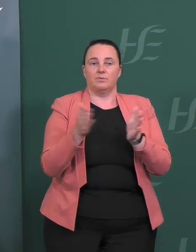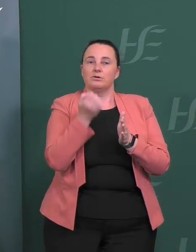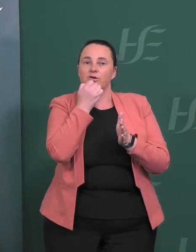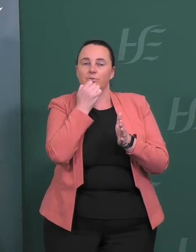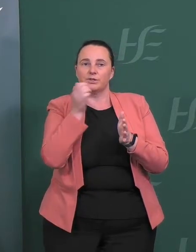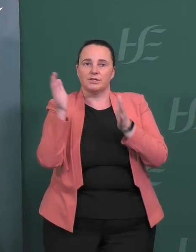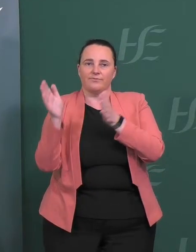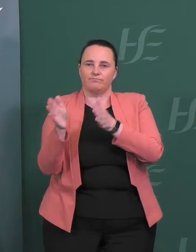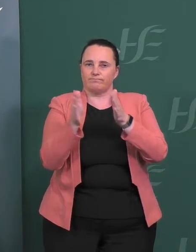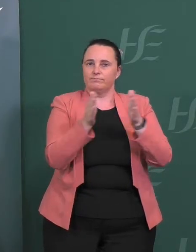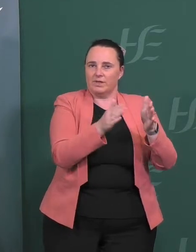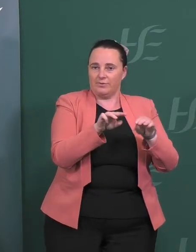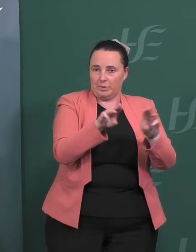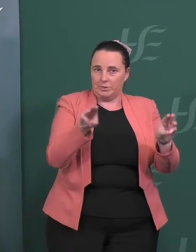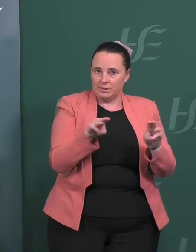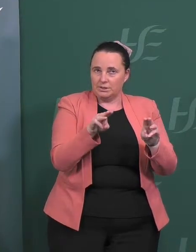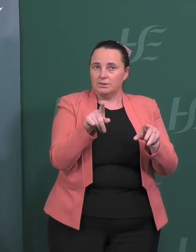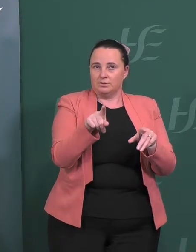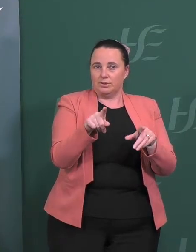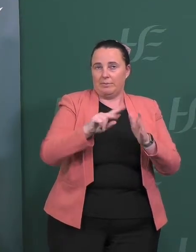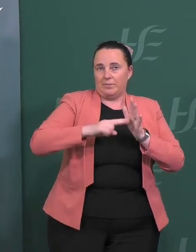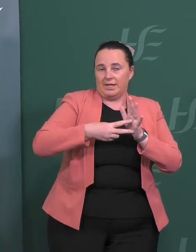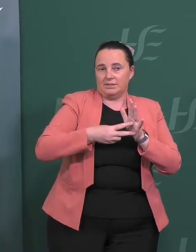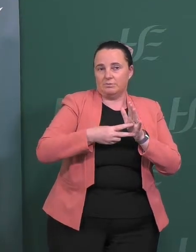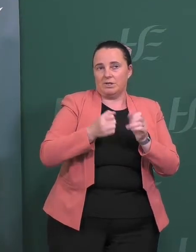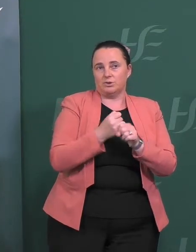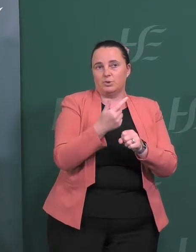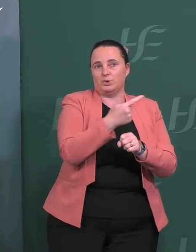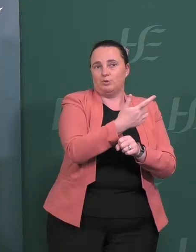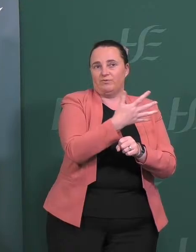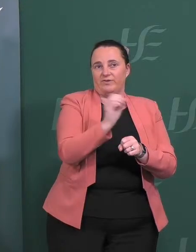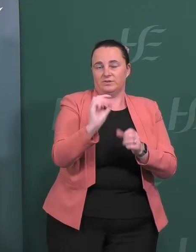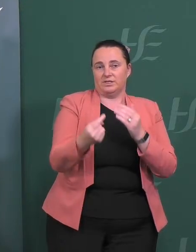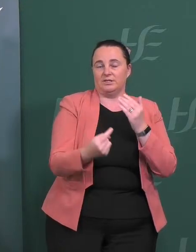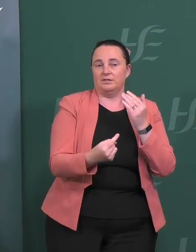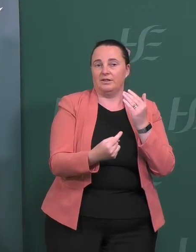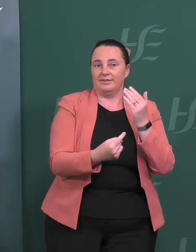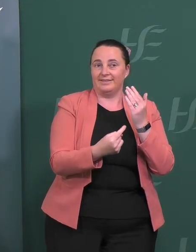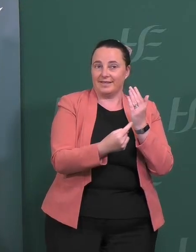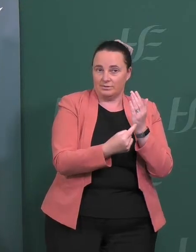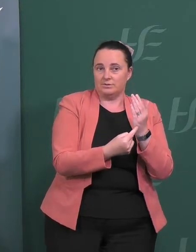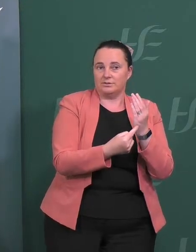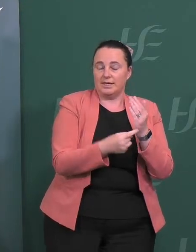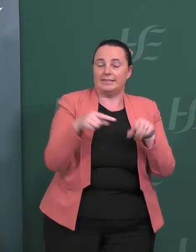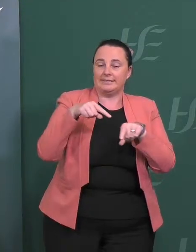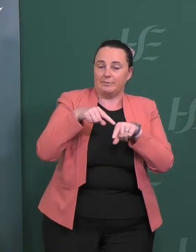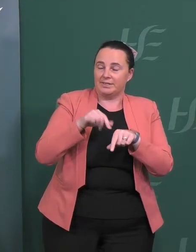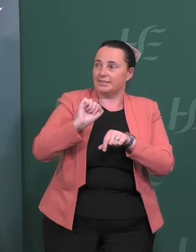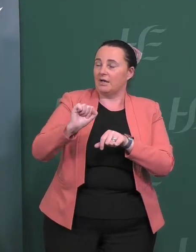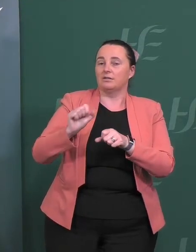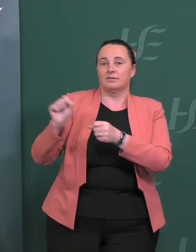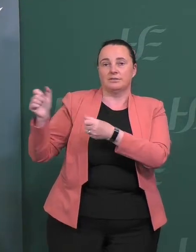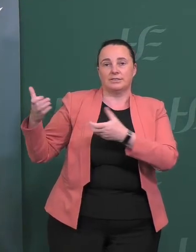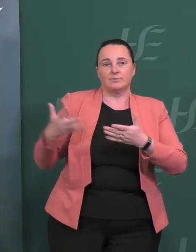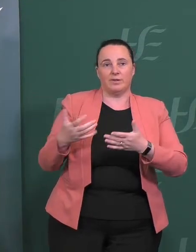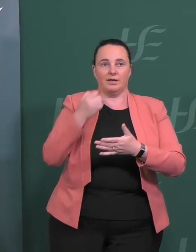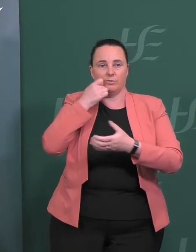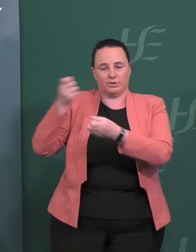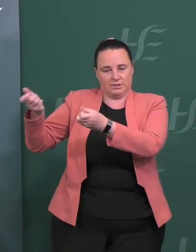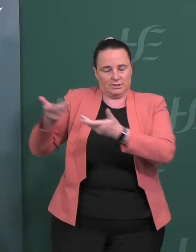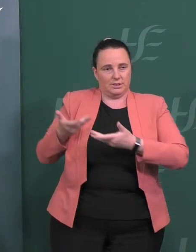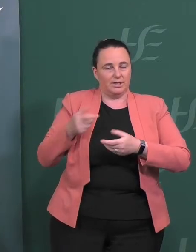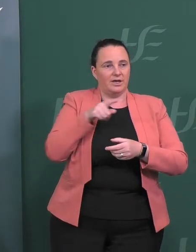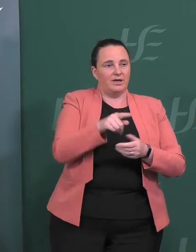of population, we plan to administer about 250,000 again, based on supply levels as well. On the 16